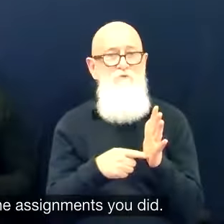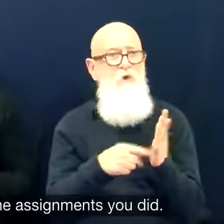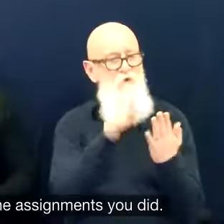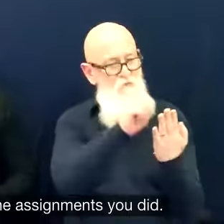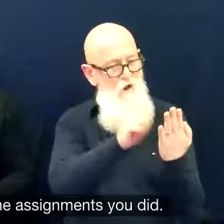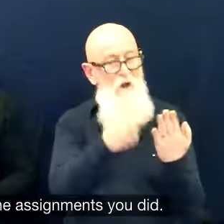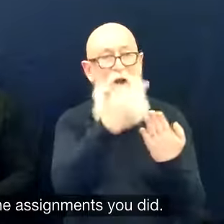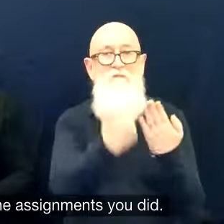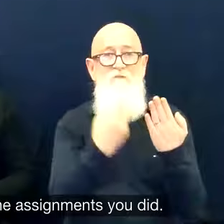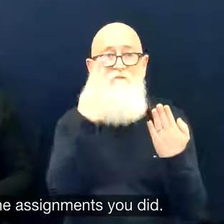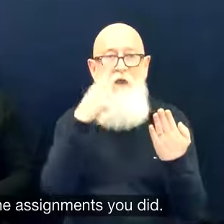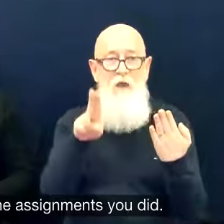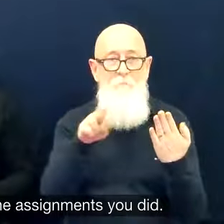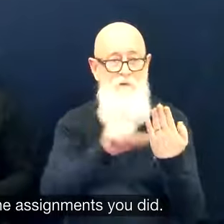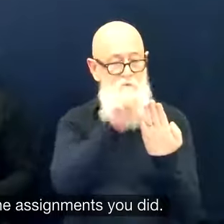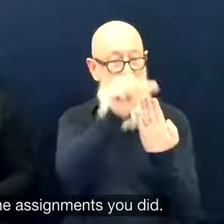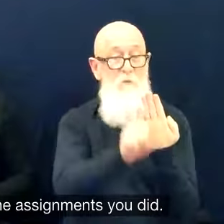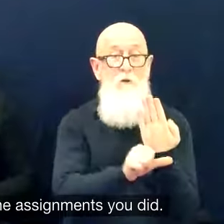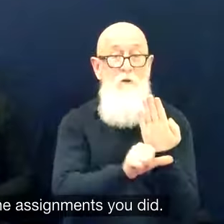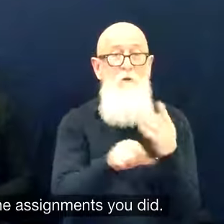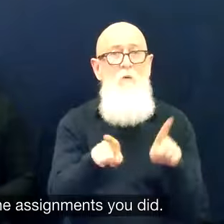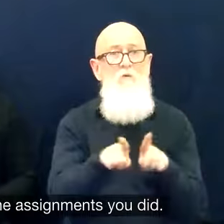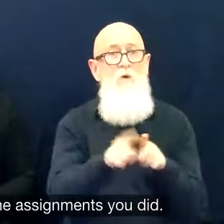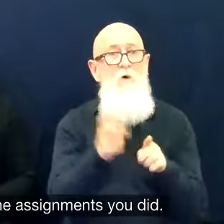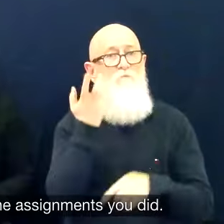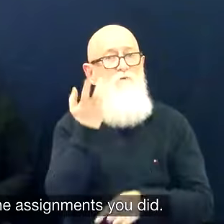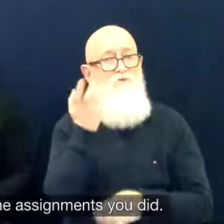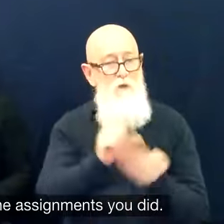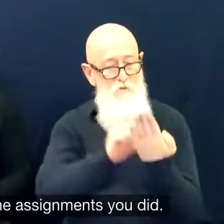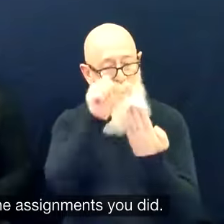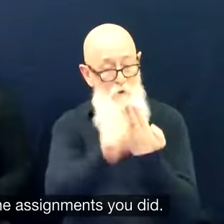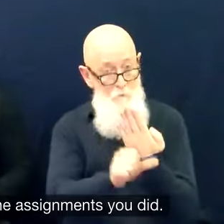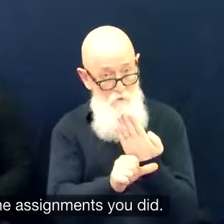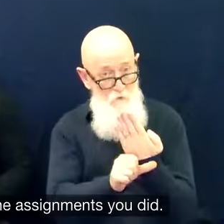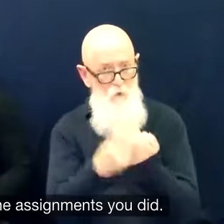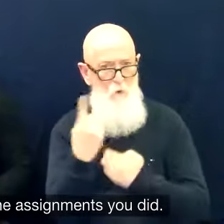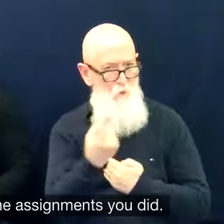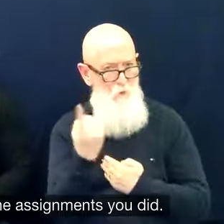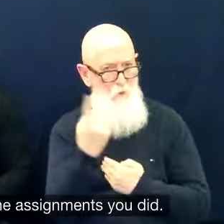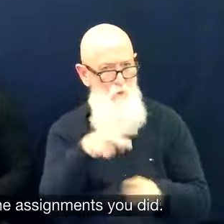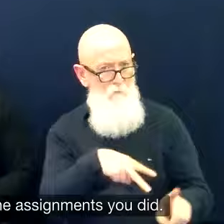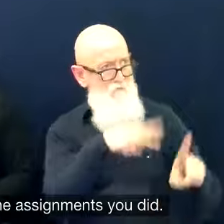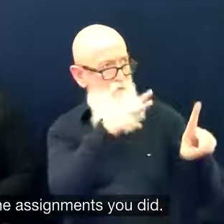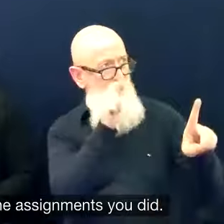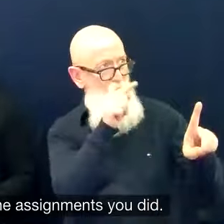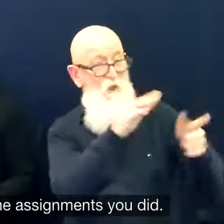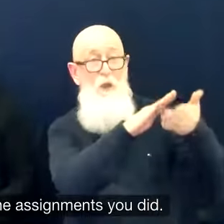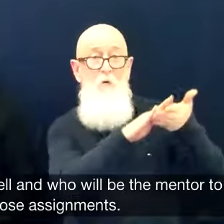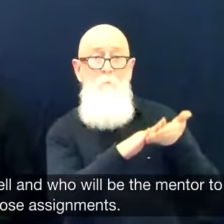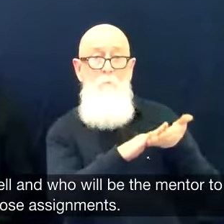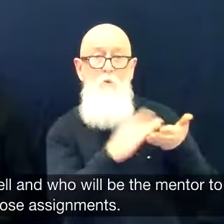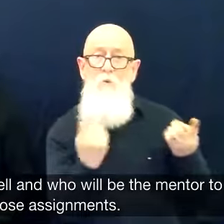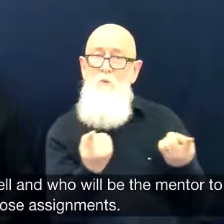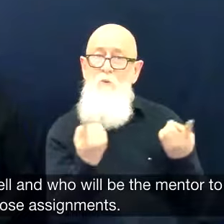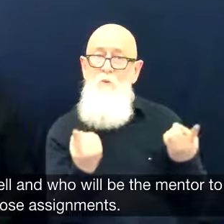And doing the future assignments as well. And who will be the mentor to help you do those assignments.